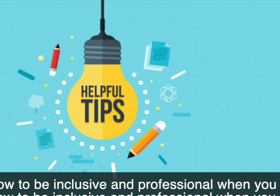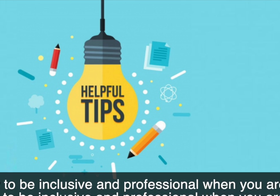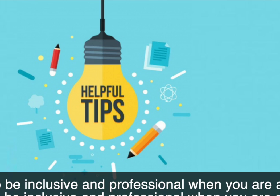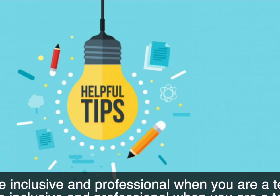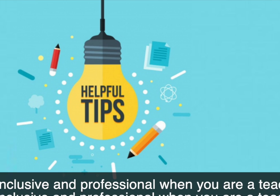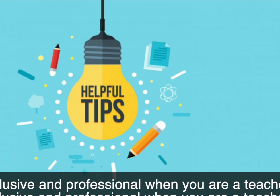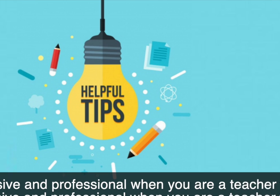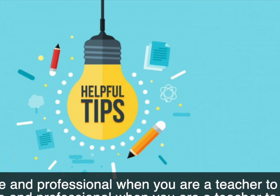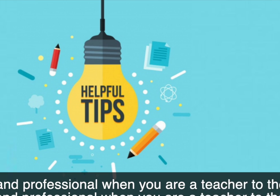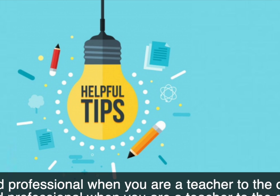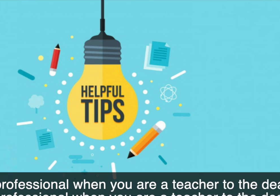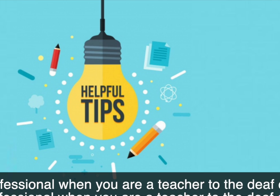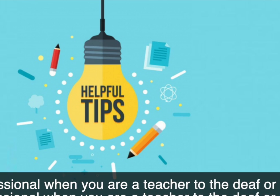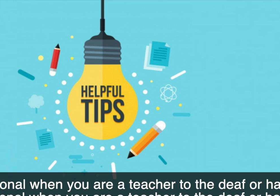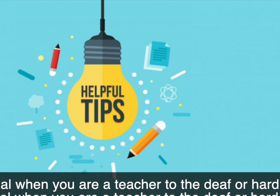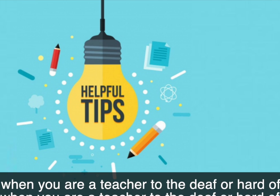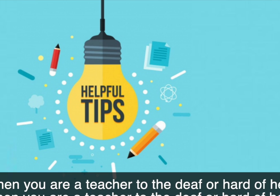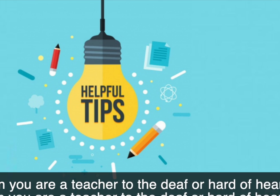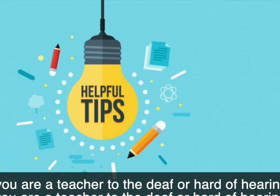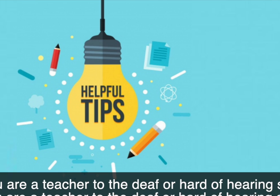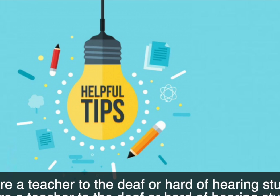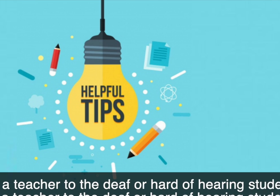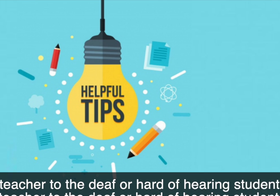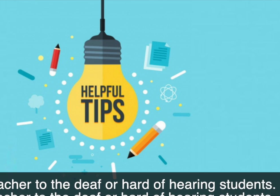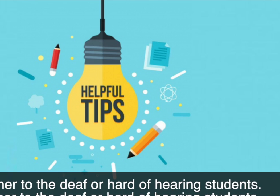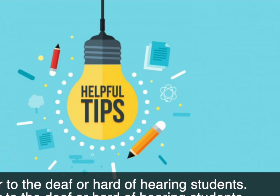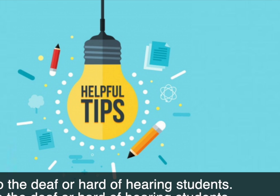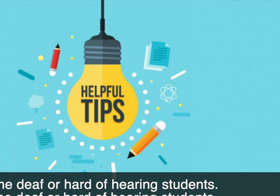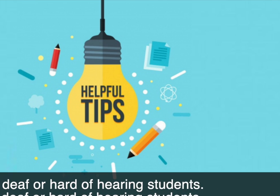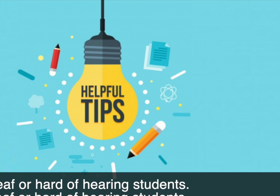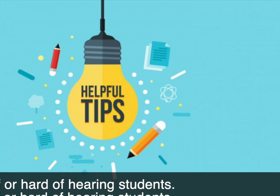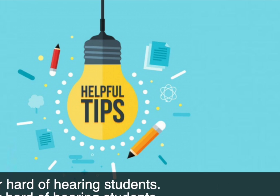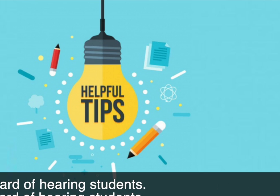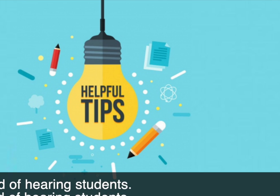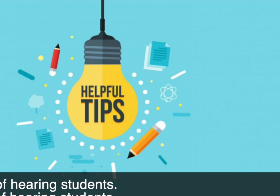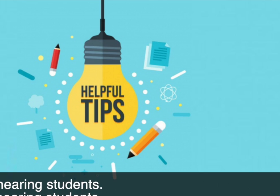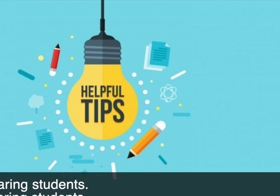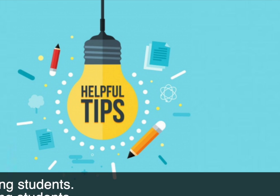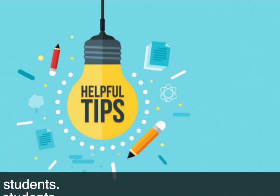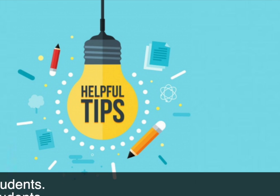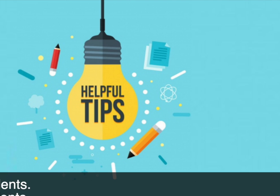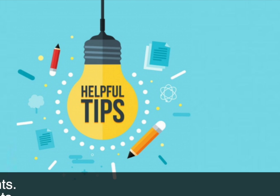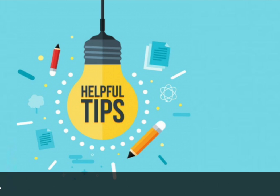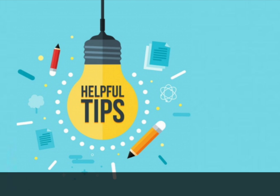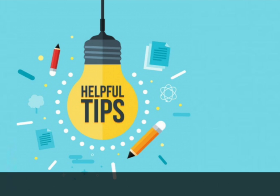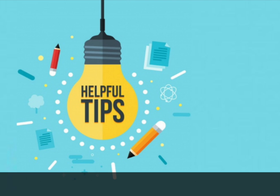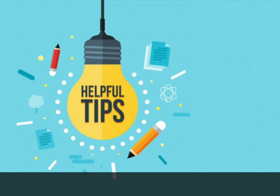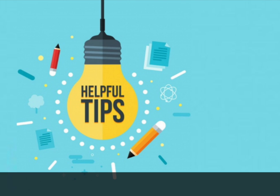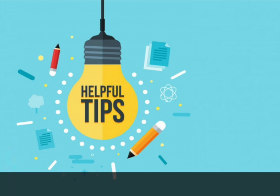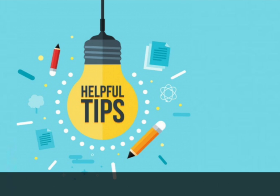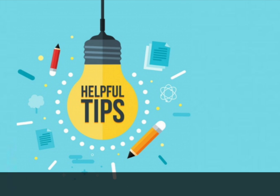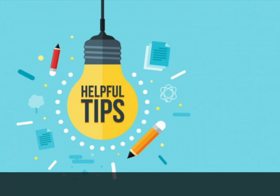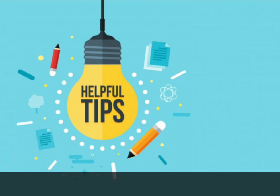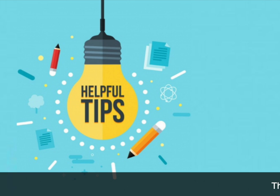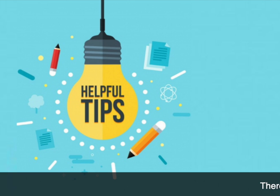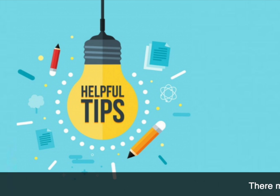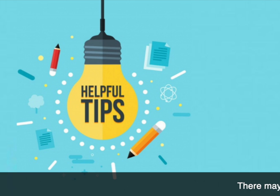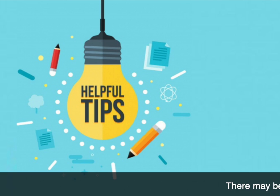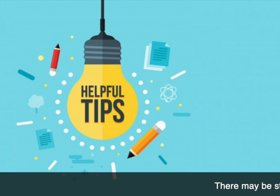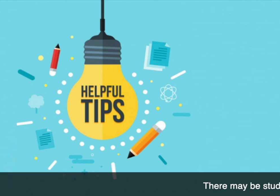how to be inclusive and professional when you are a teacher to deaf or hard of hearing students. There may be students in your classroom who are deaf or hard of